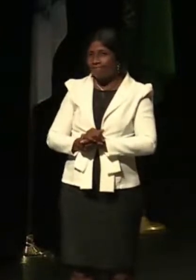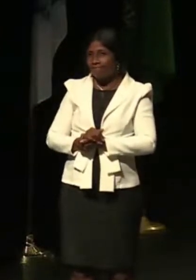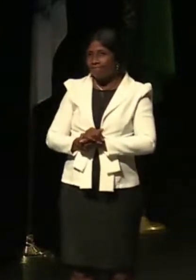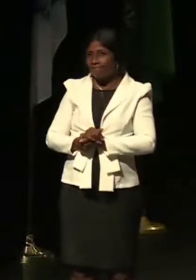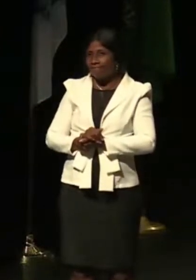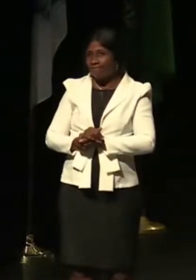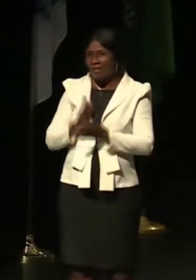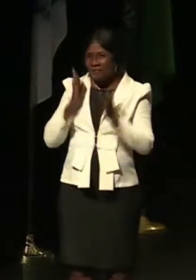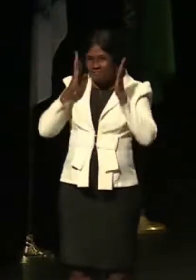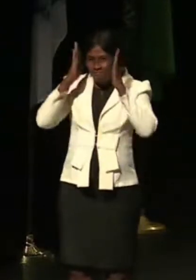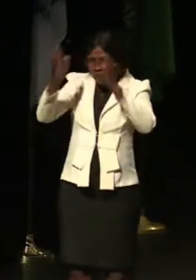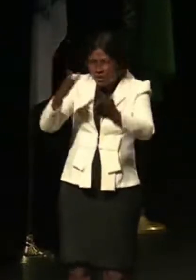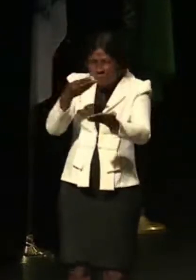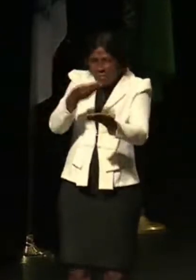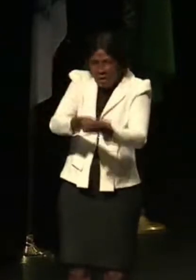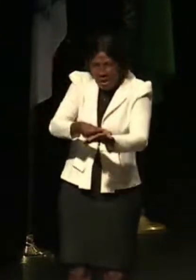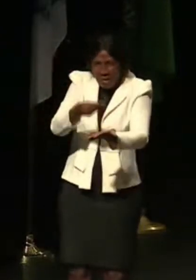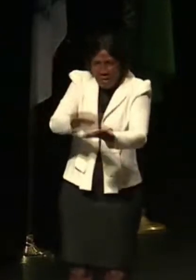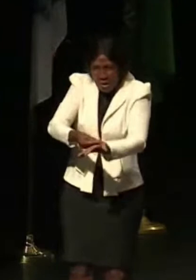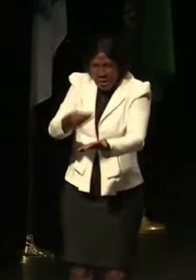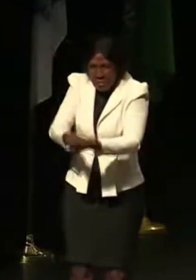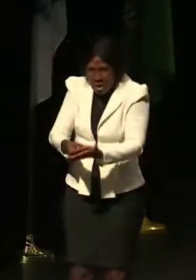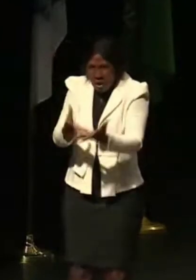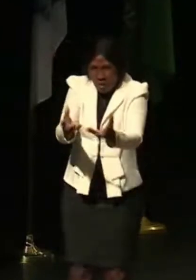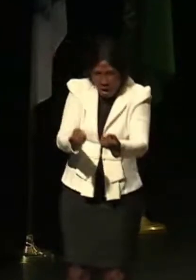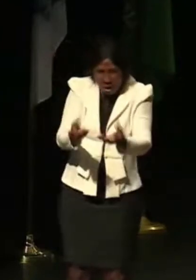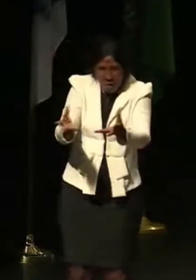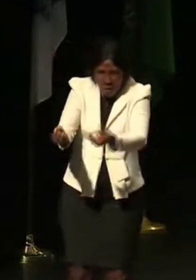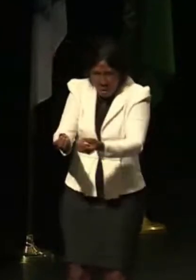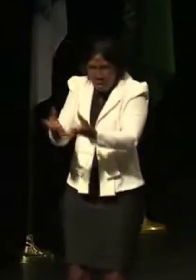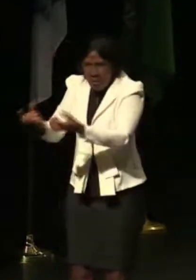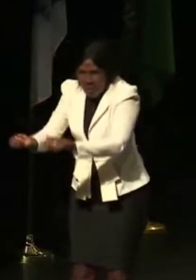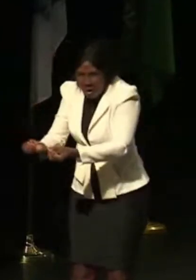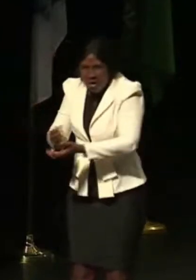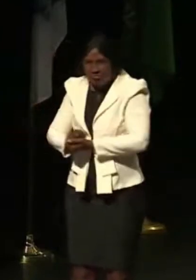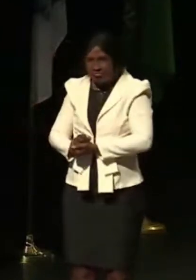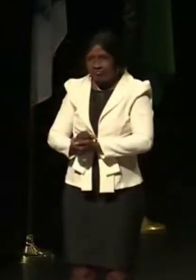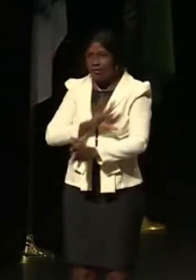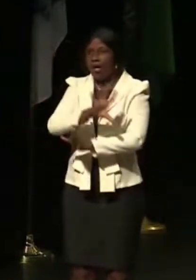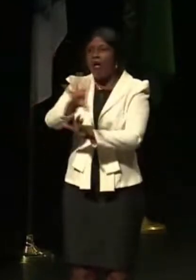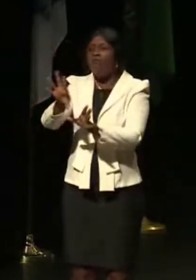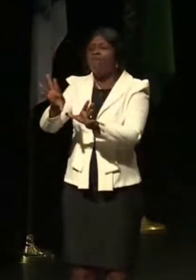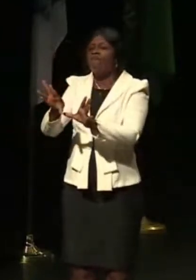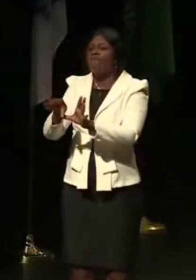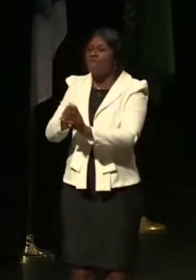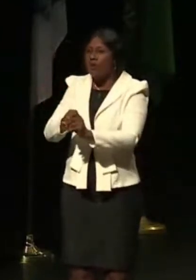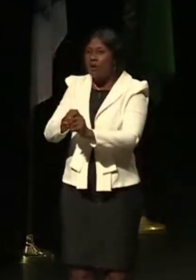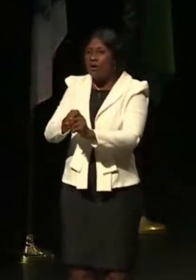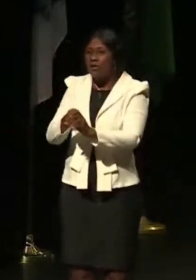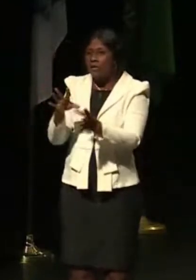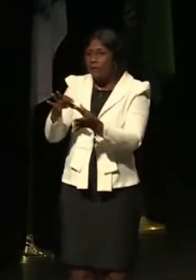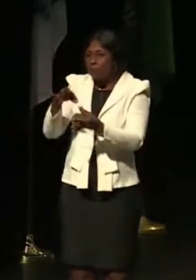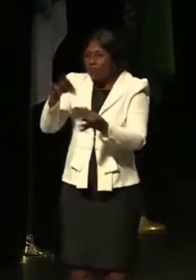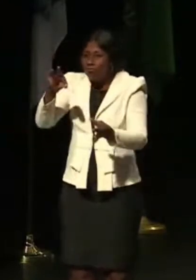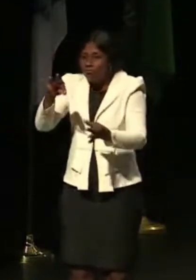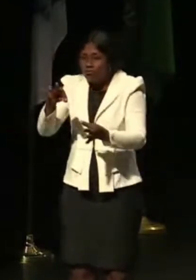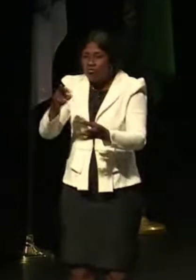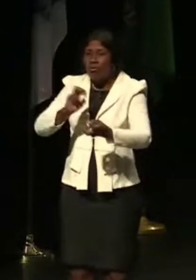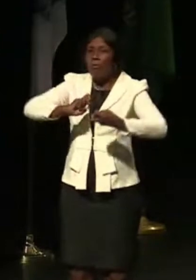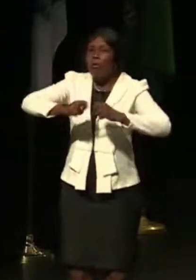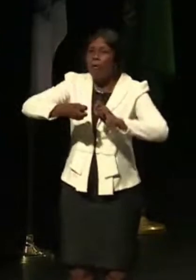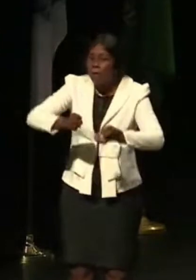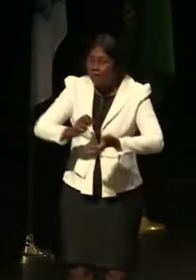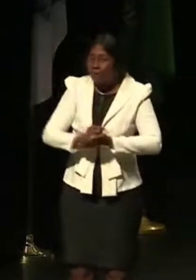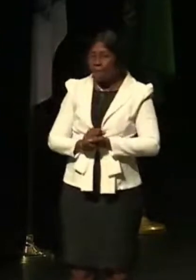of money, is really a spiritual problem, because when we don't feel good inside